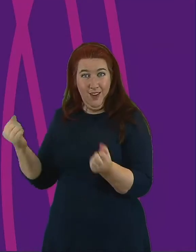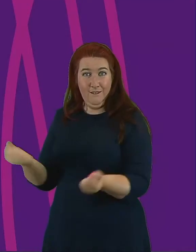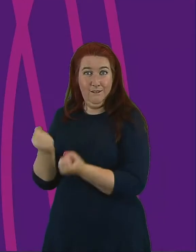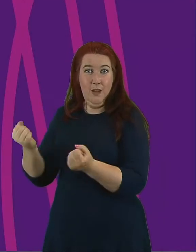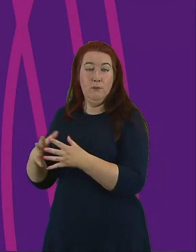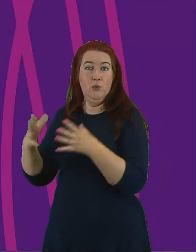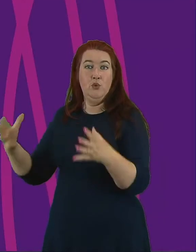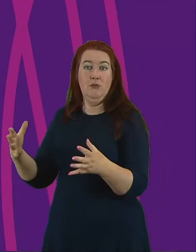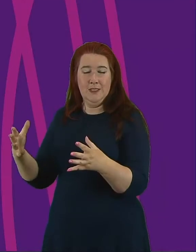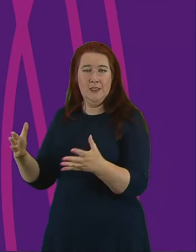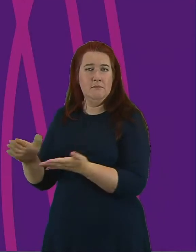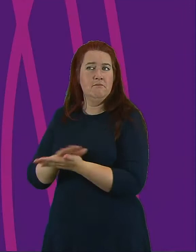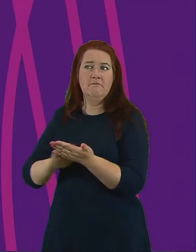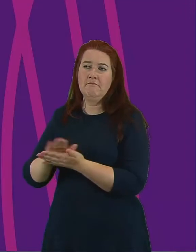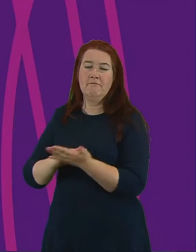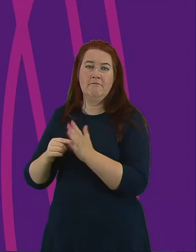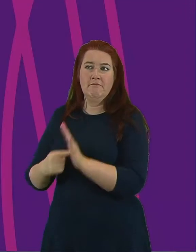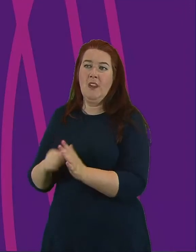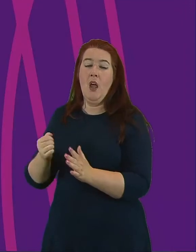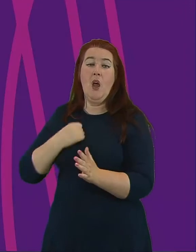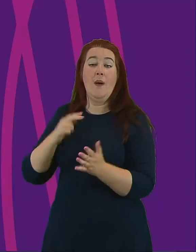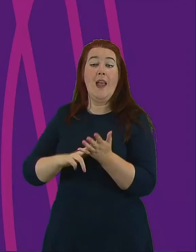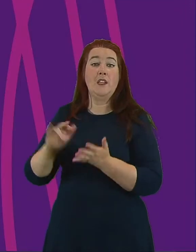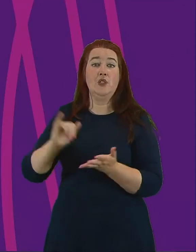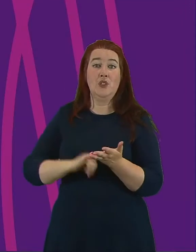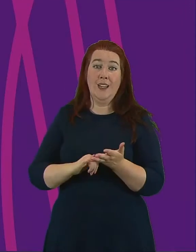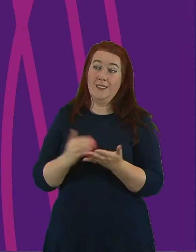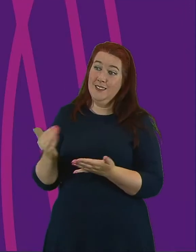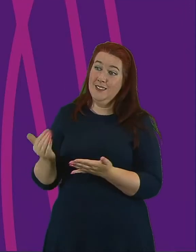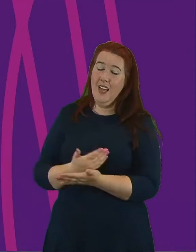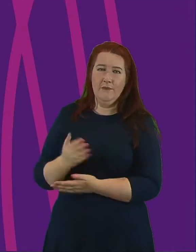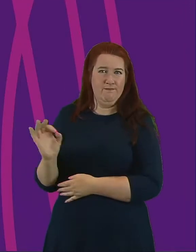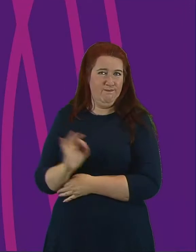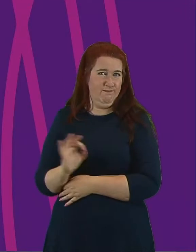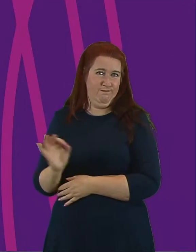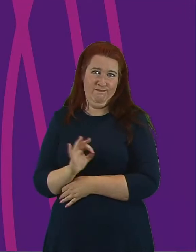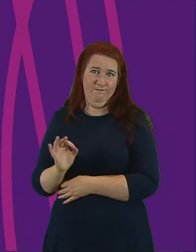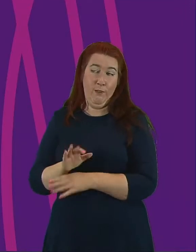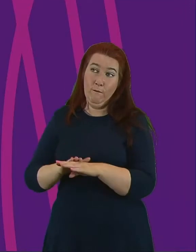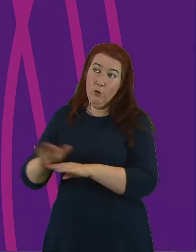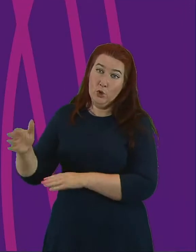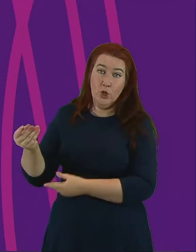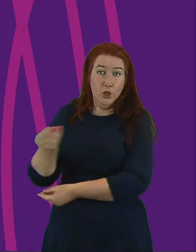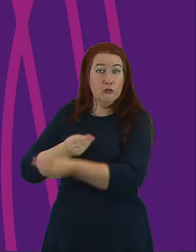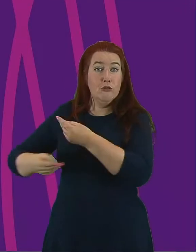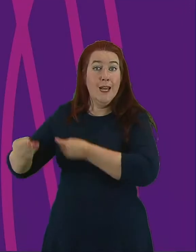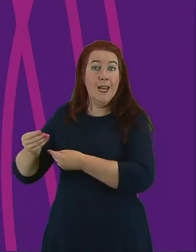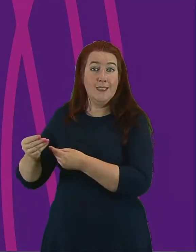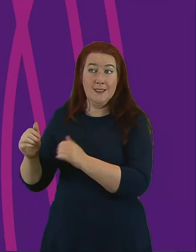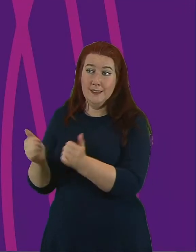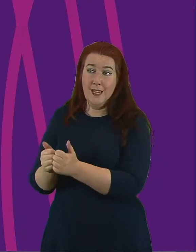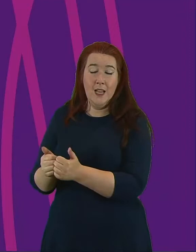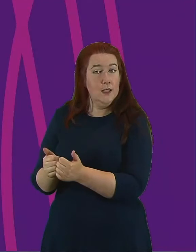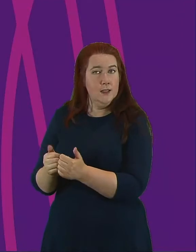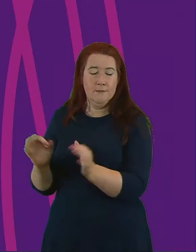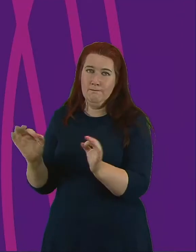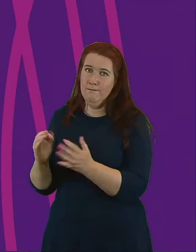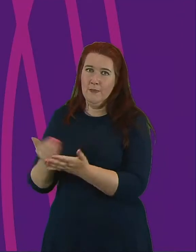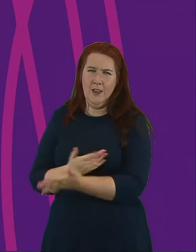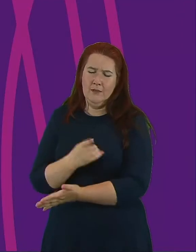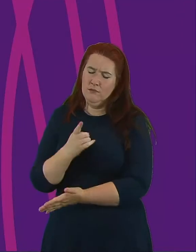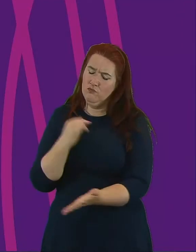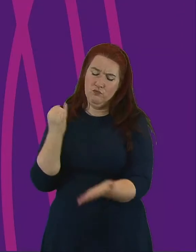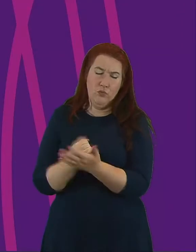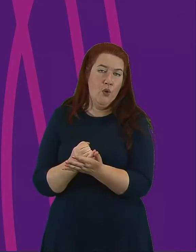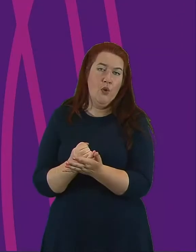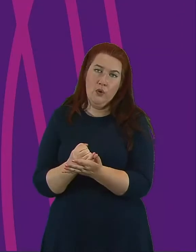no safety net for our NHS when it comes to future trade deals. This is not right, and there are many aspects